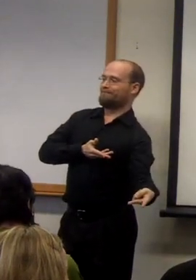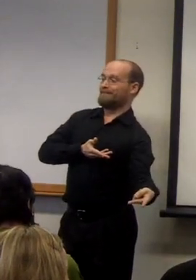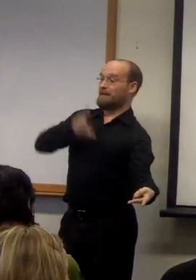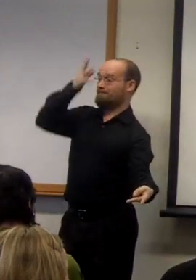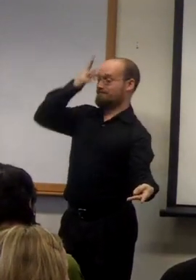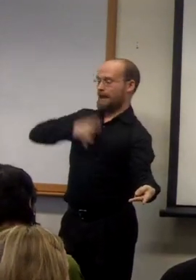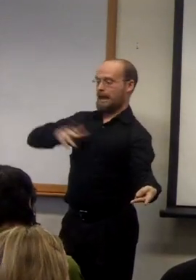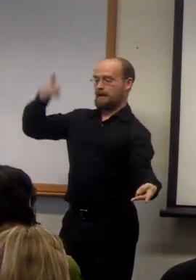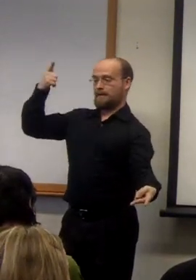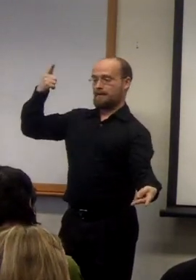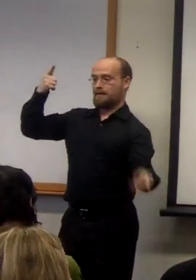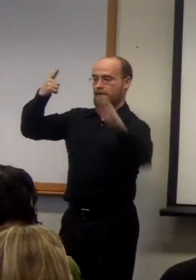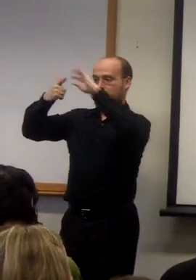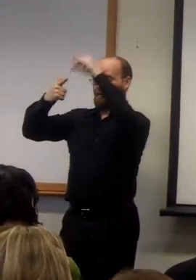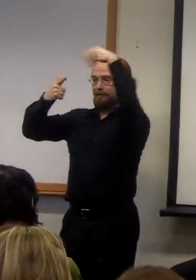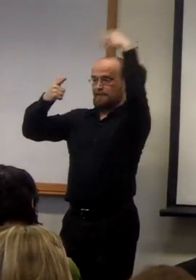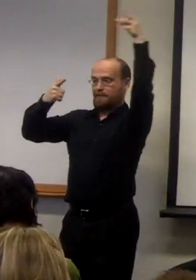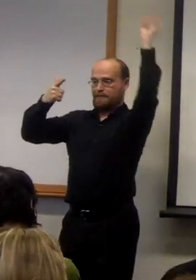Unarmed, that's the word.